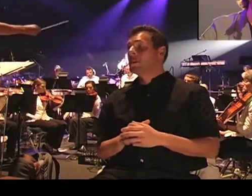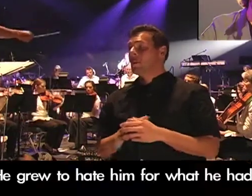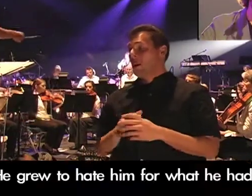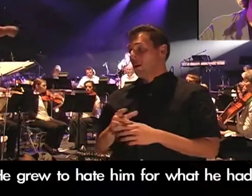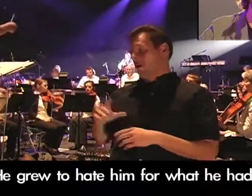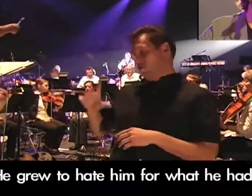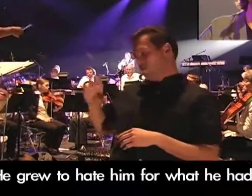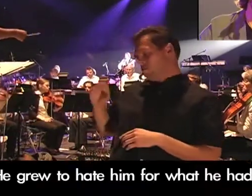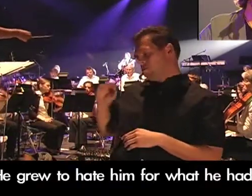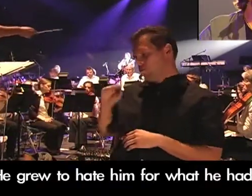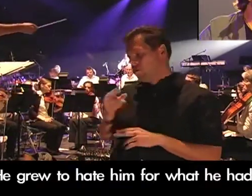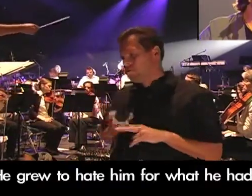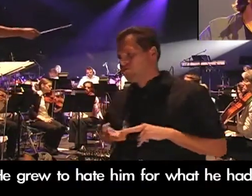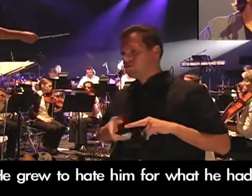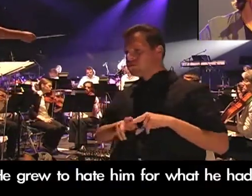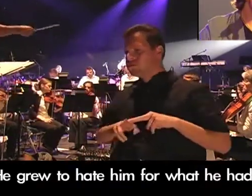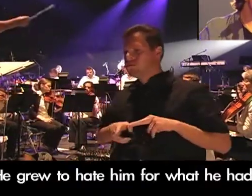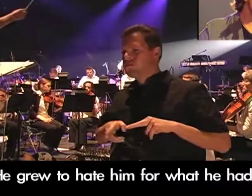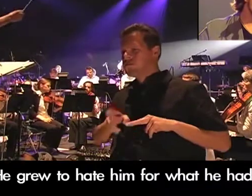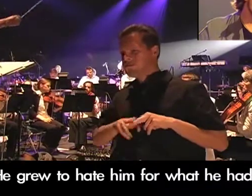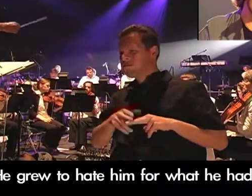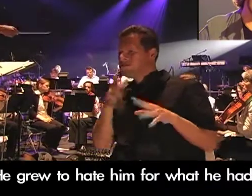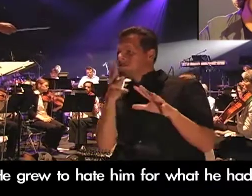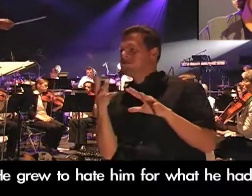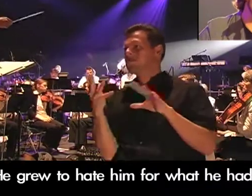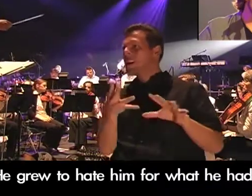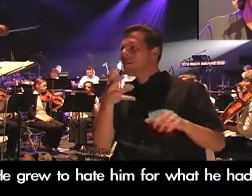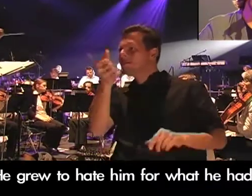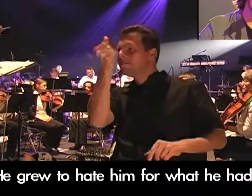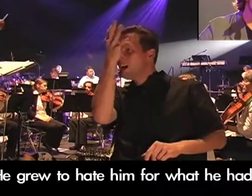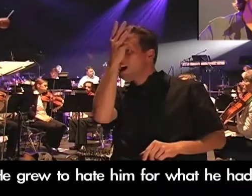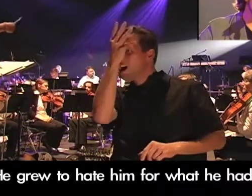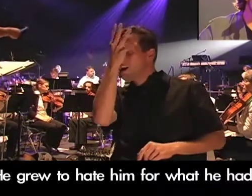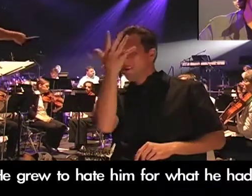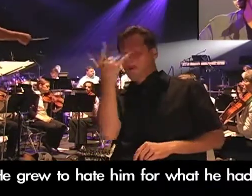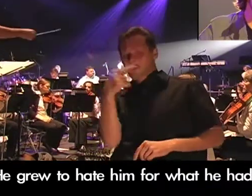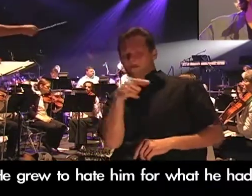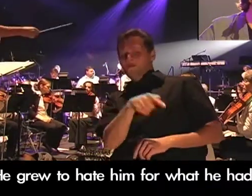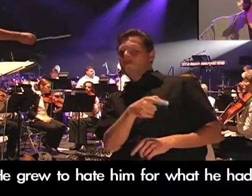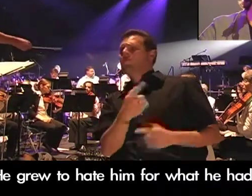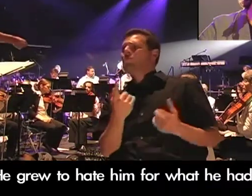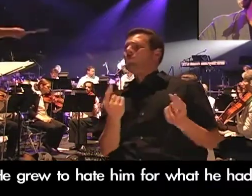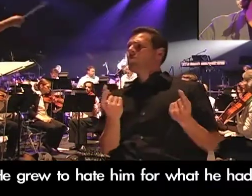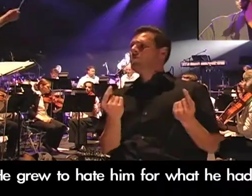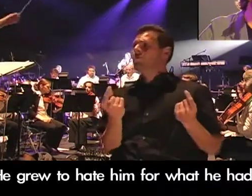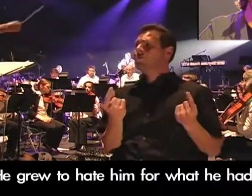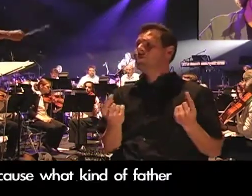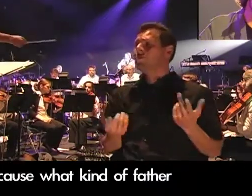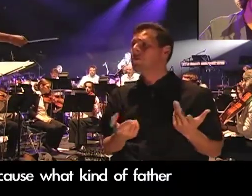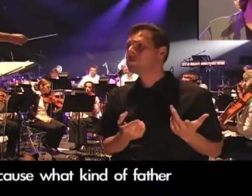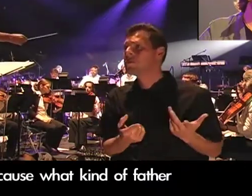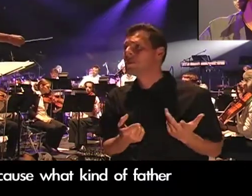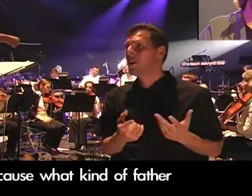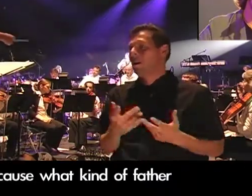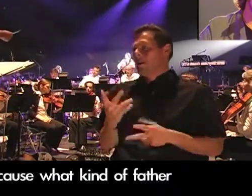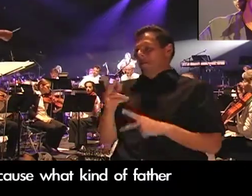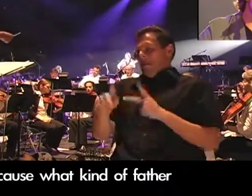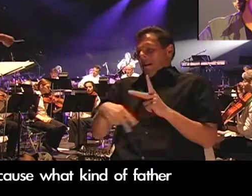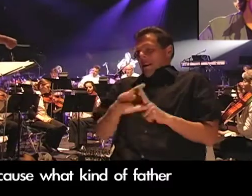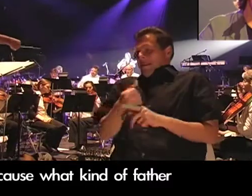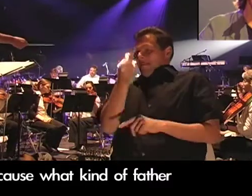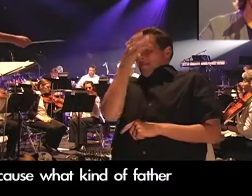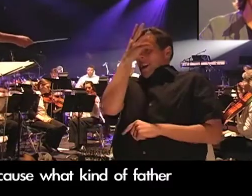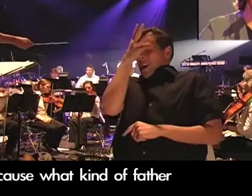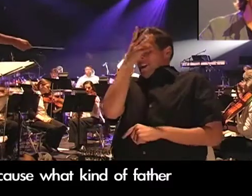It grew to hate him for what he had done. Cause what kind